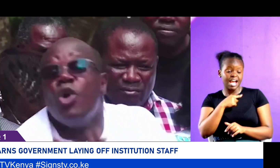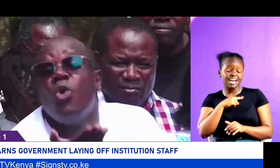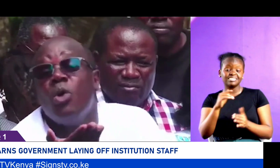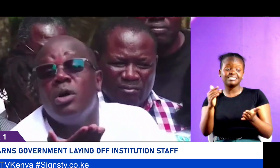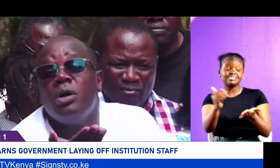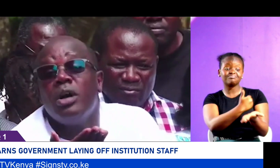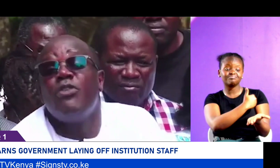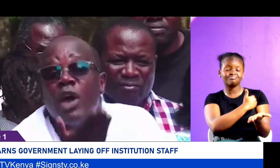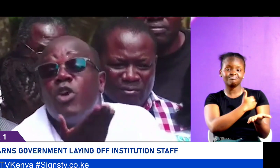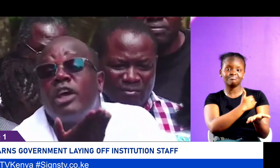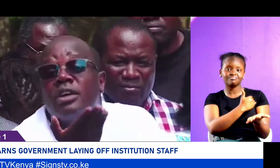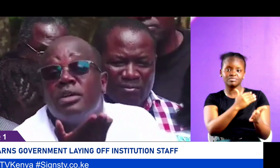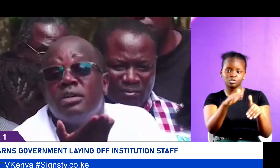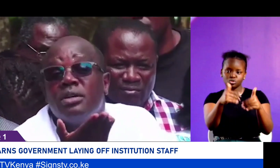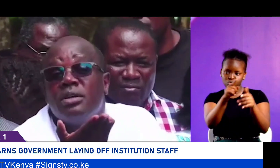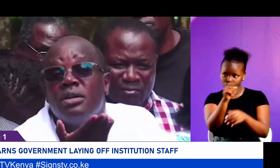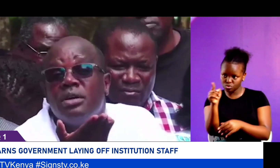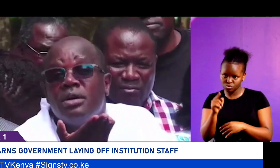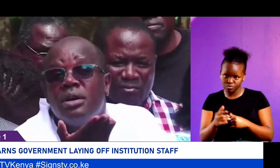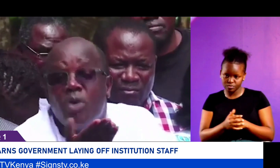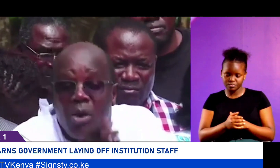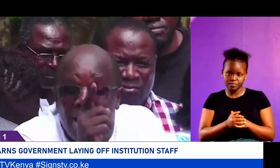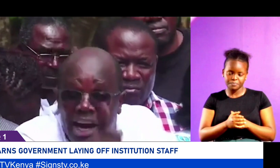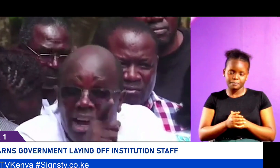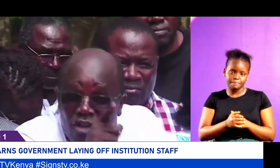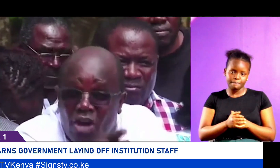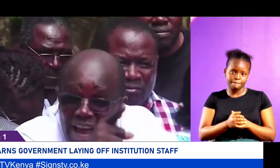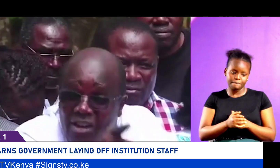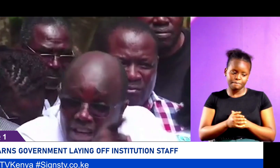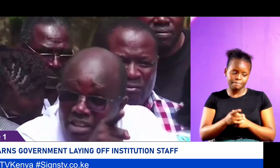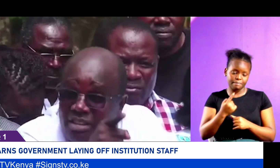you if you are joking. We will release those agencies